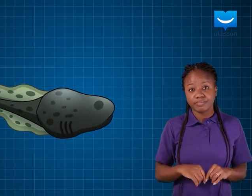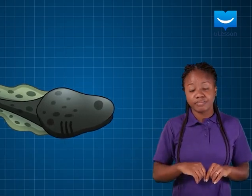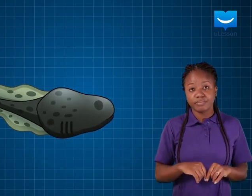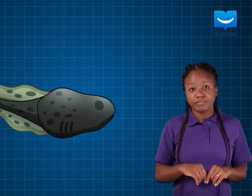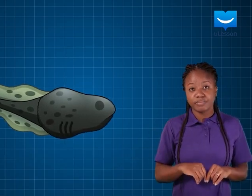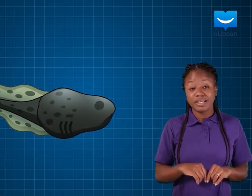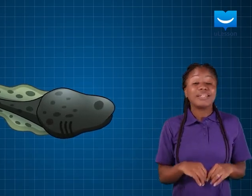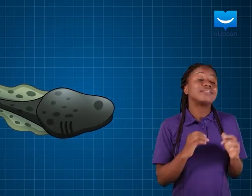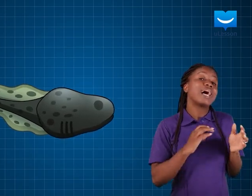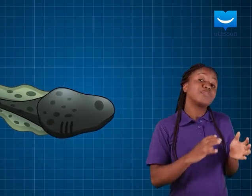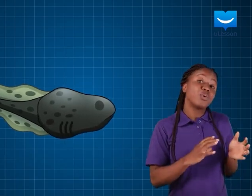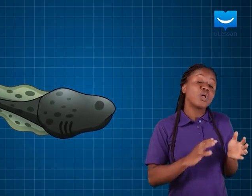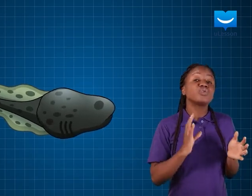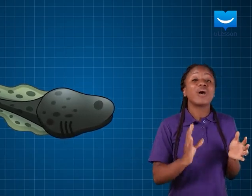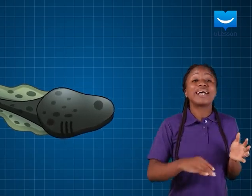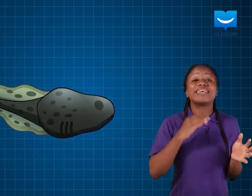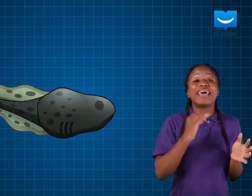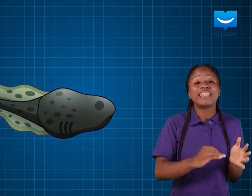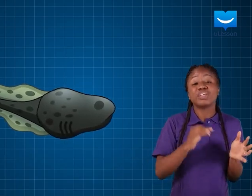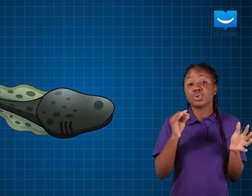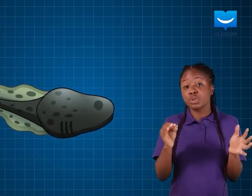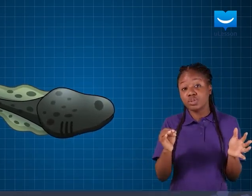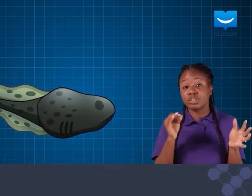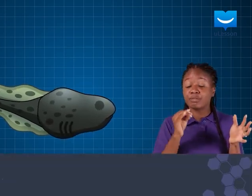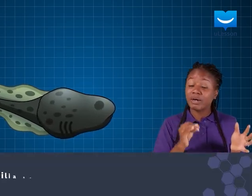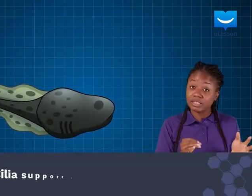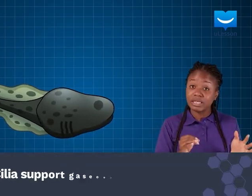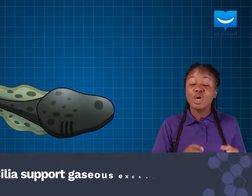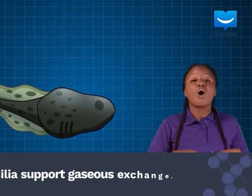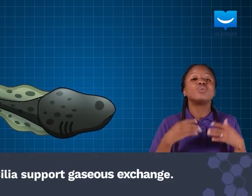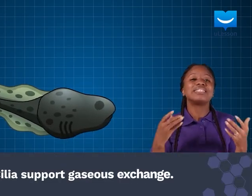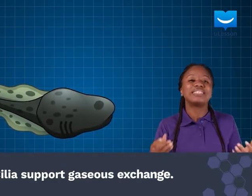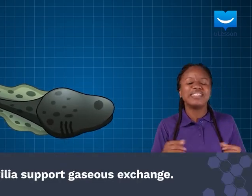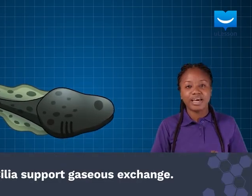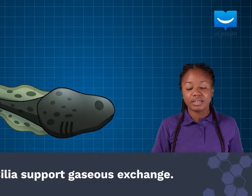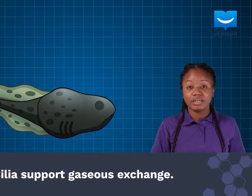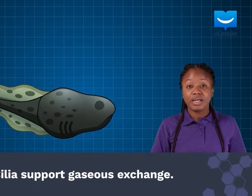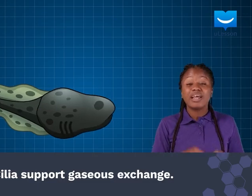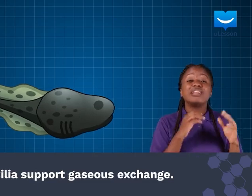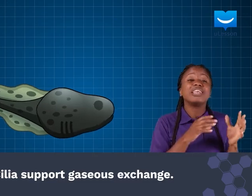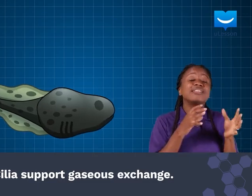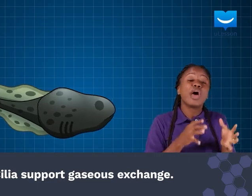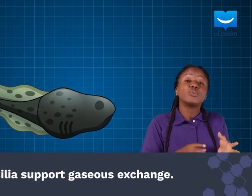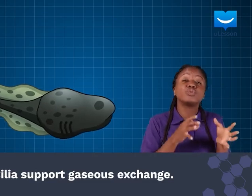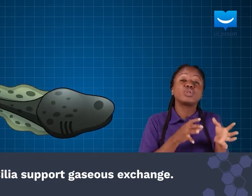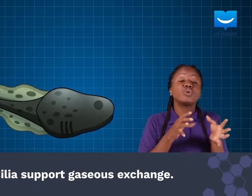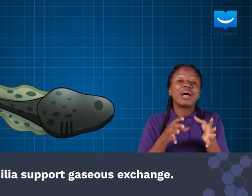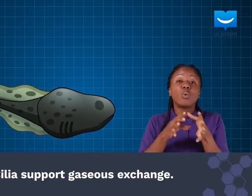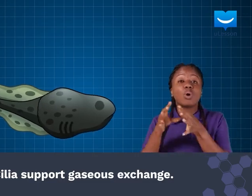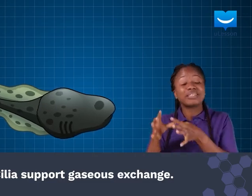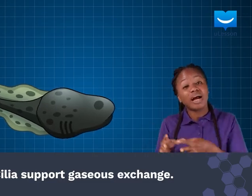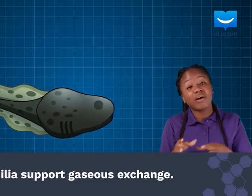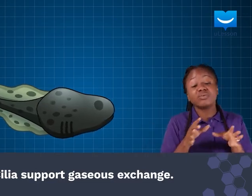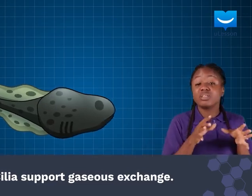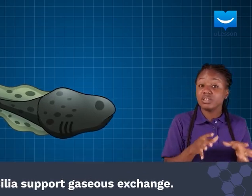water. The tadpole also has hair-like structures on its body called cilia. These help to slow